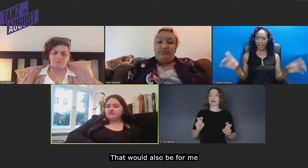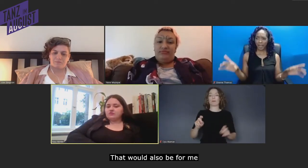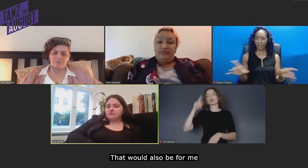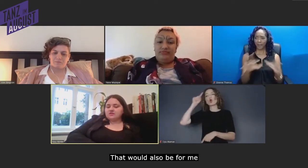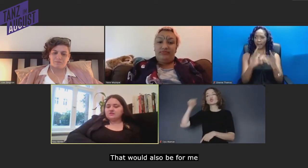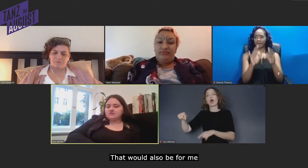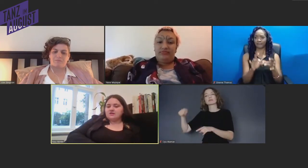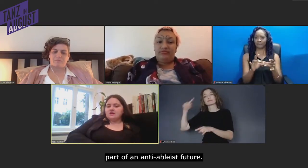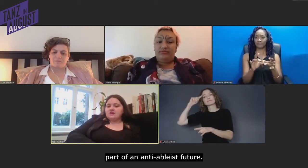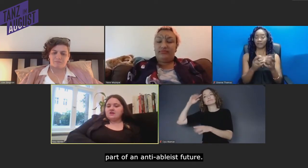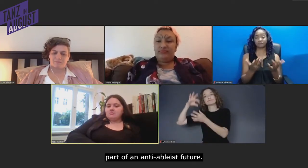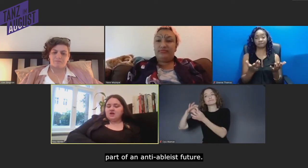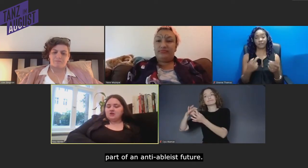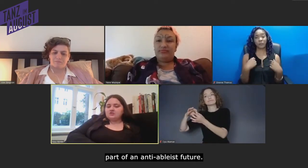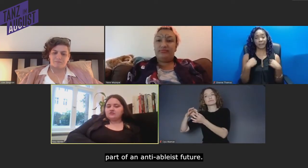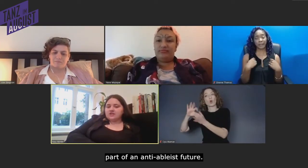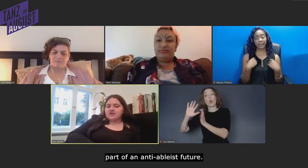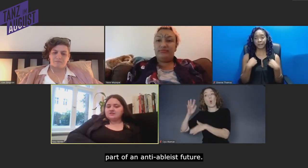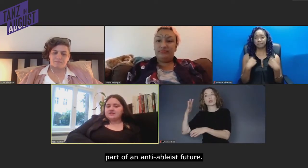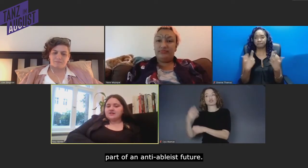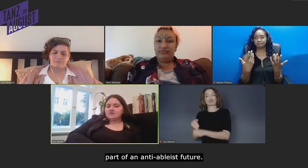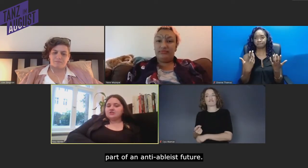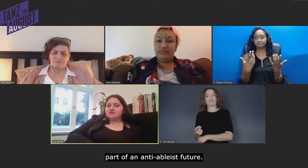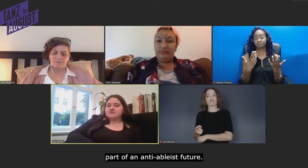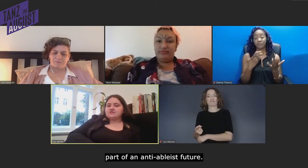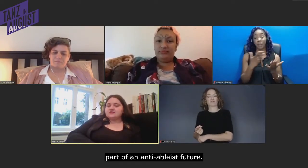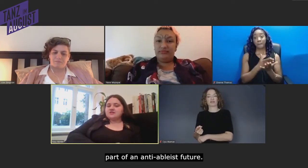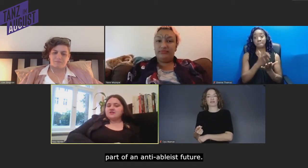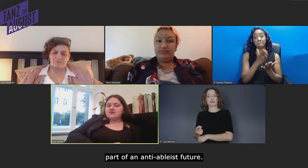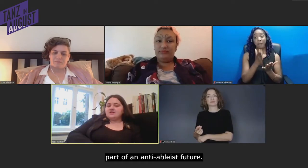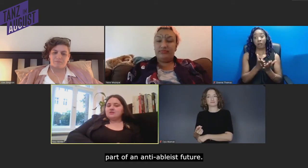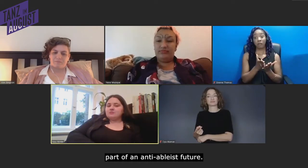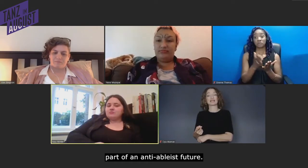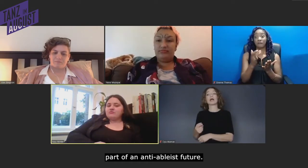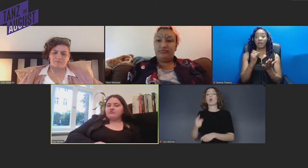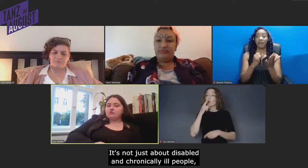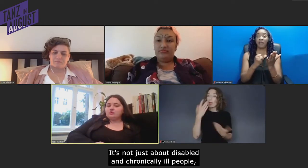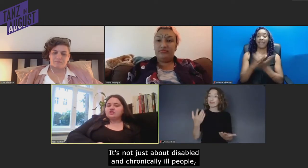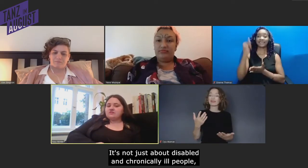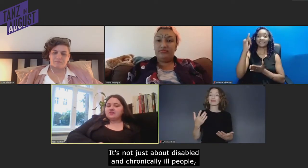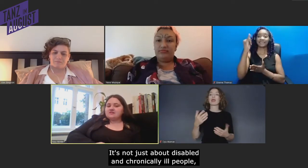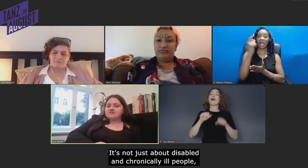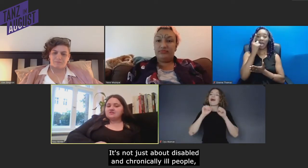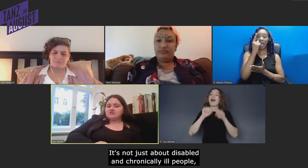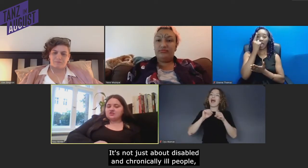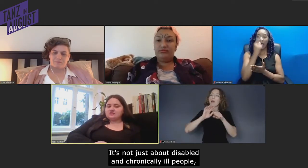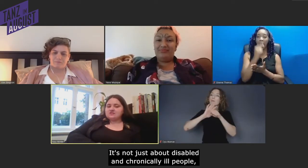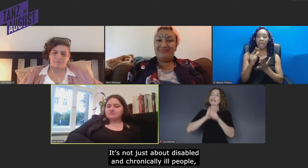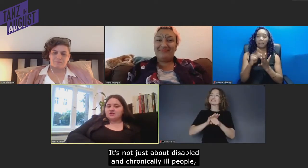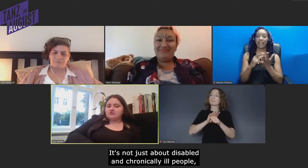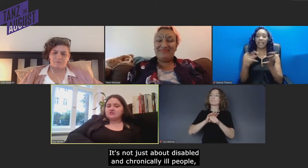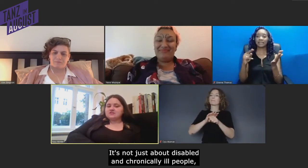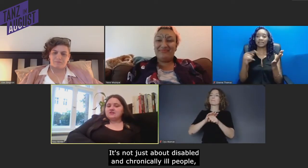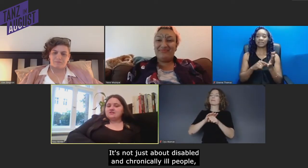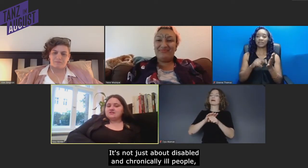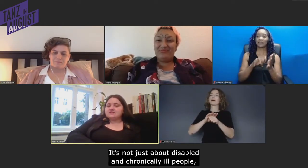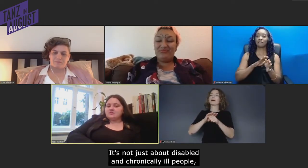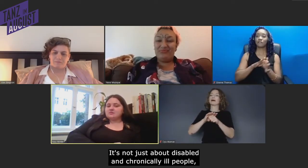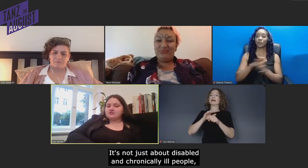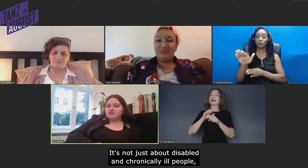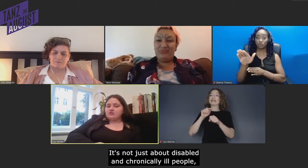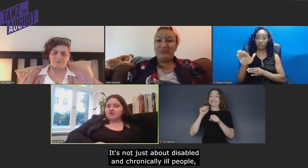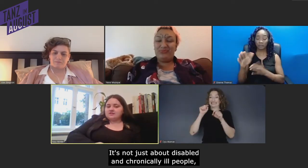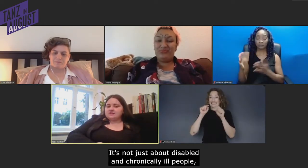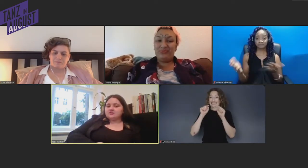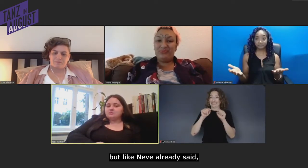be for me part of an anti-ableist future, that it's not just about disabled